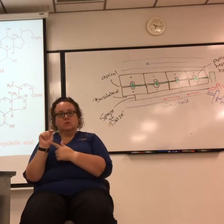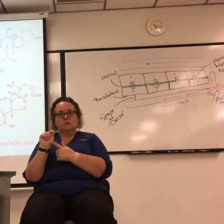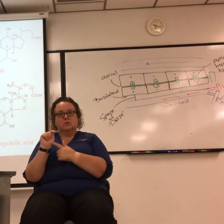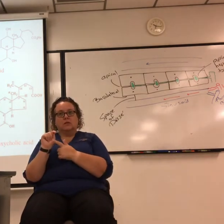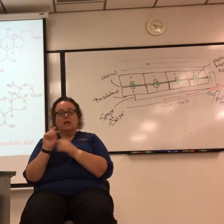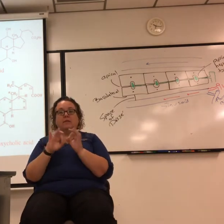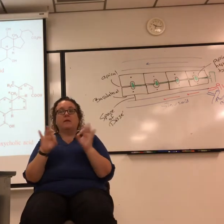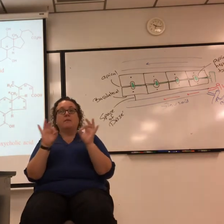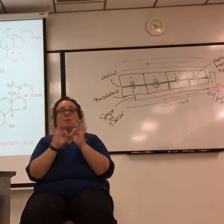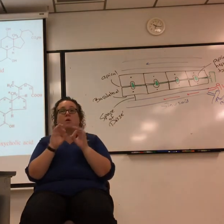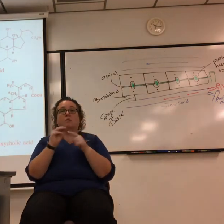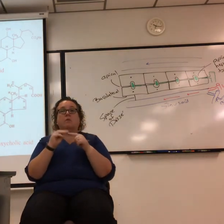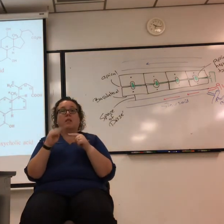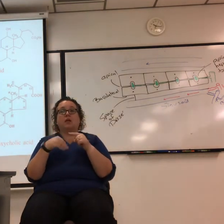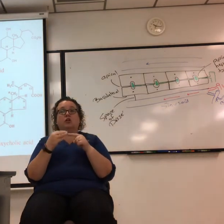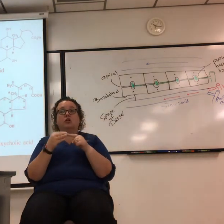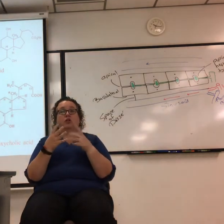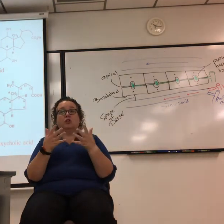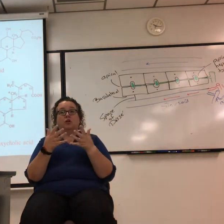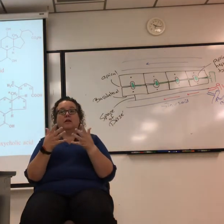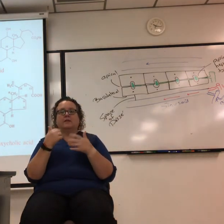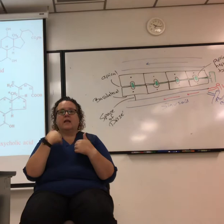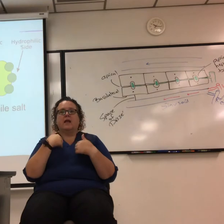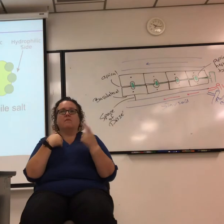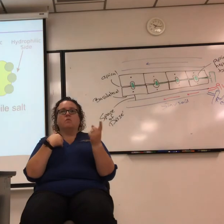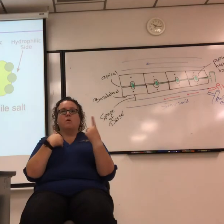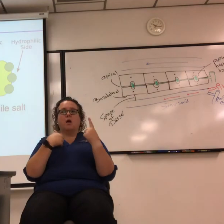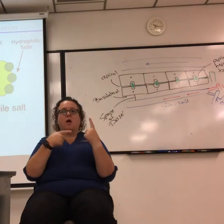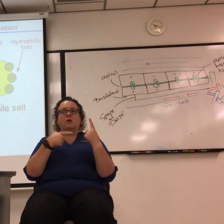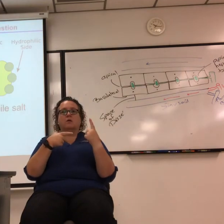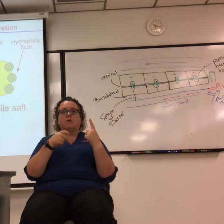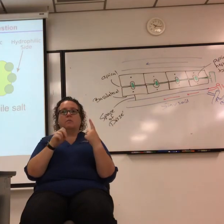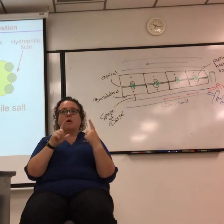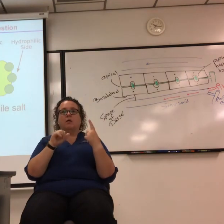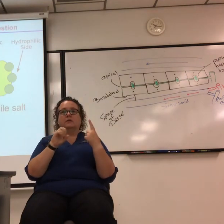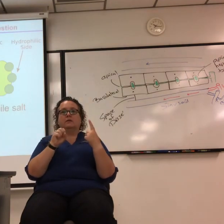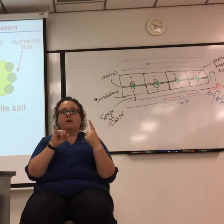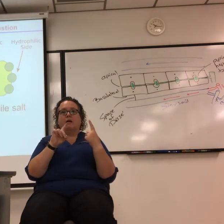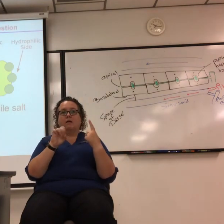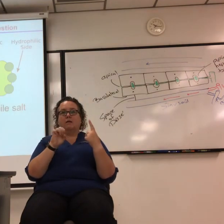important molecular thing about them is that they have one polar side